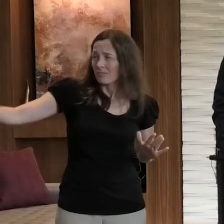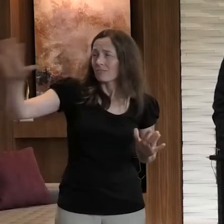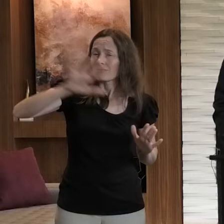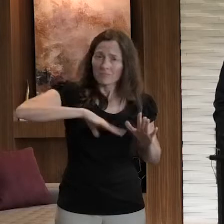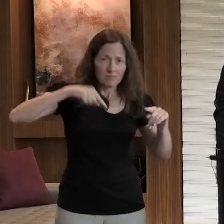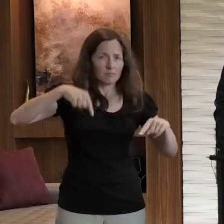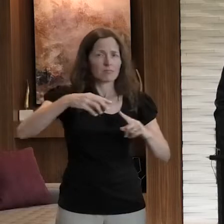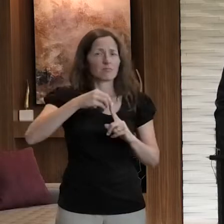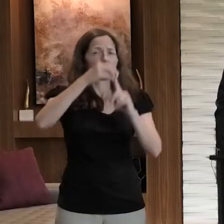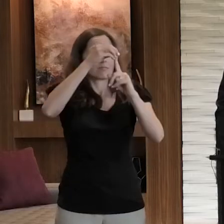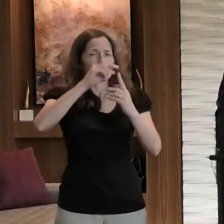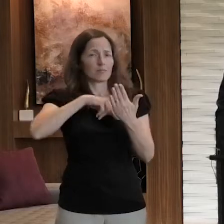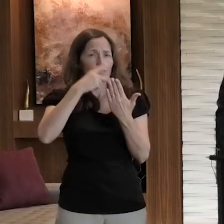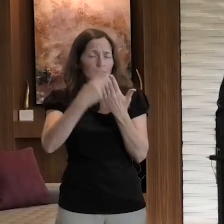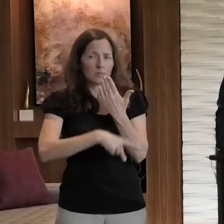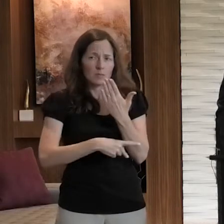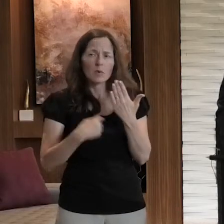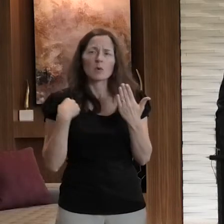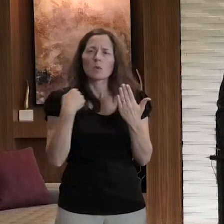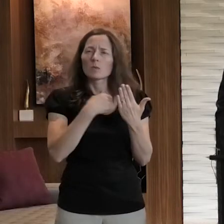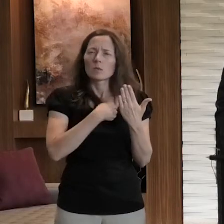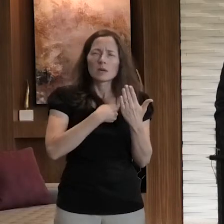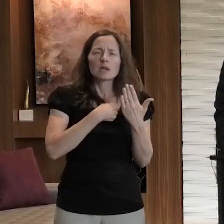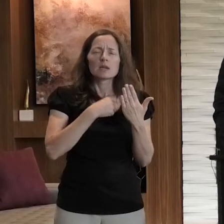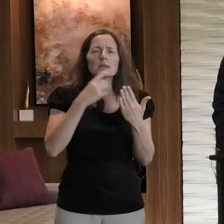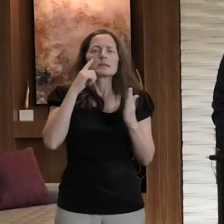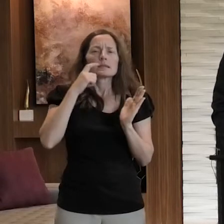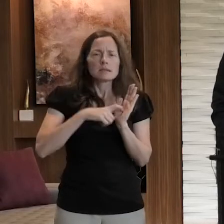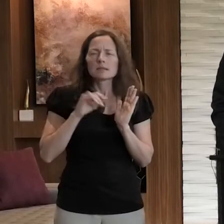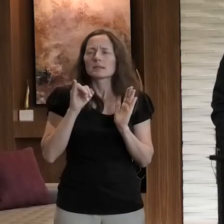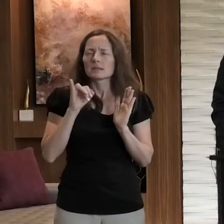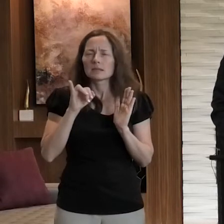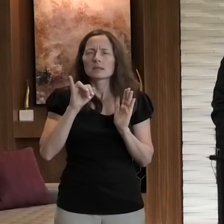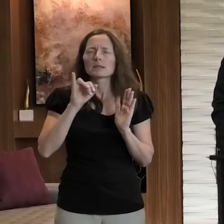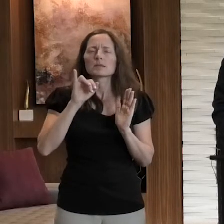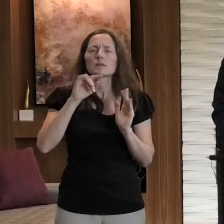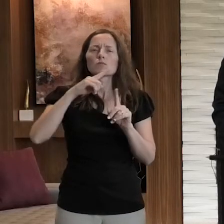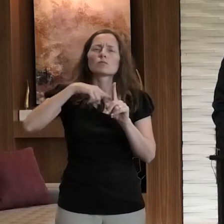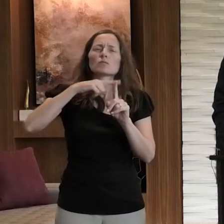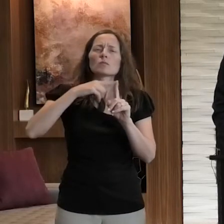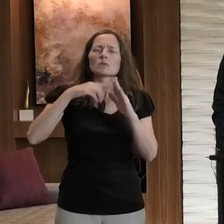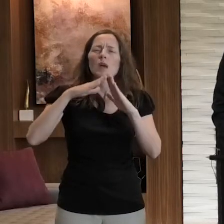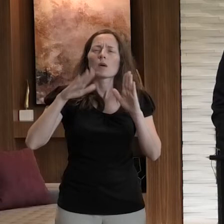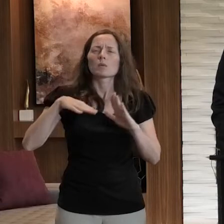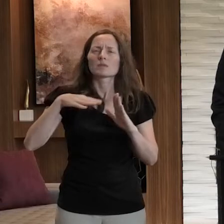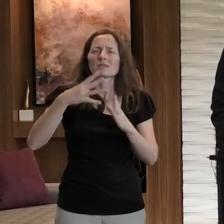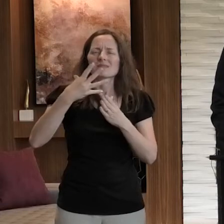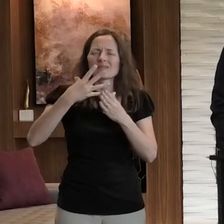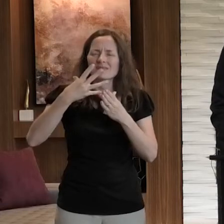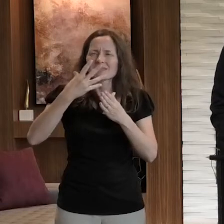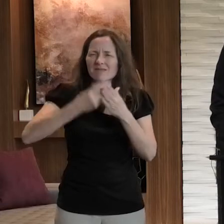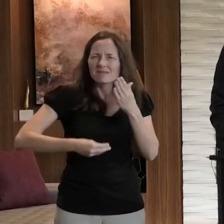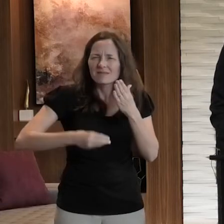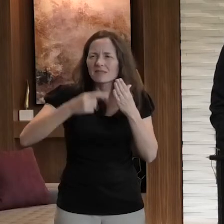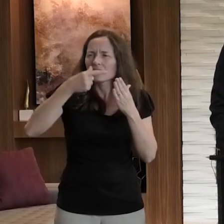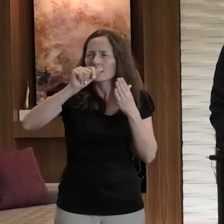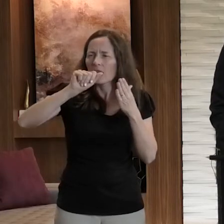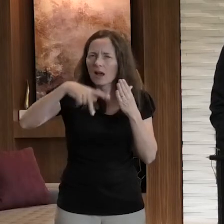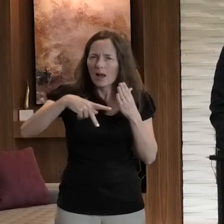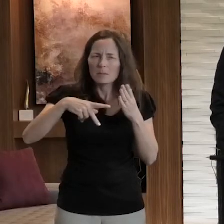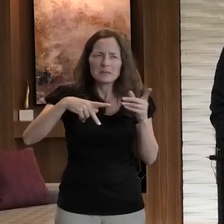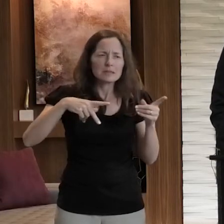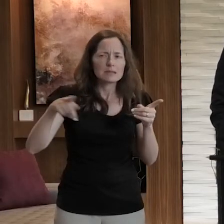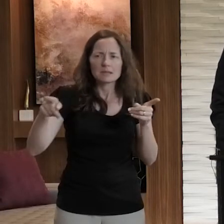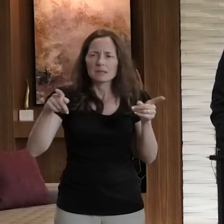and targeting these rental housing gaps is who we are. It's who we are when we talk about our values